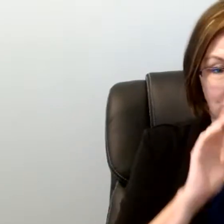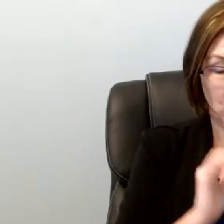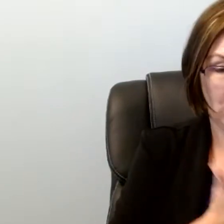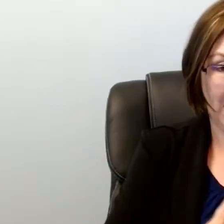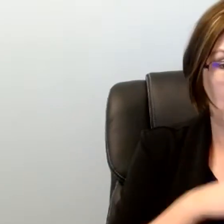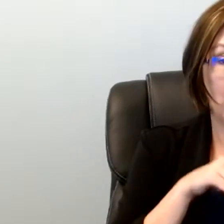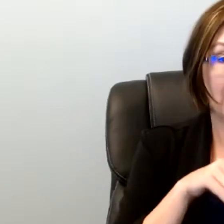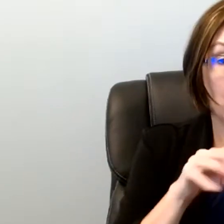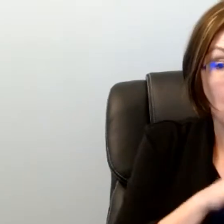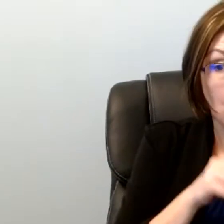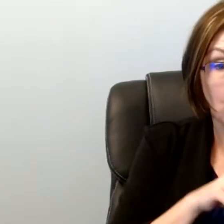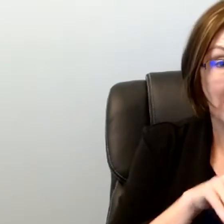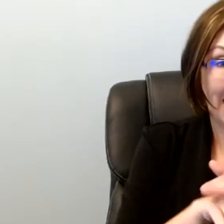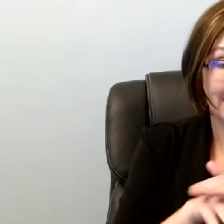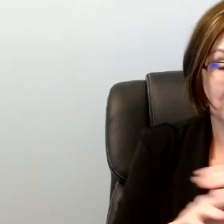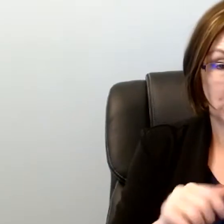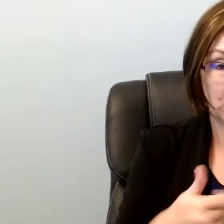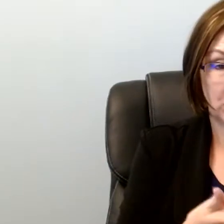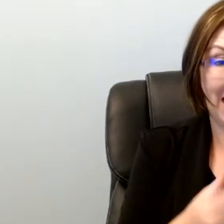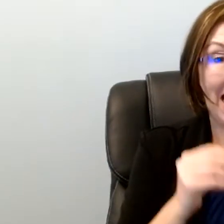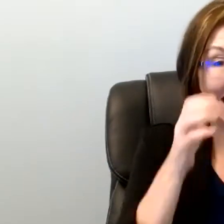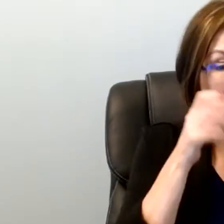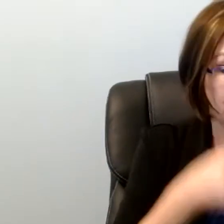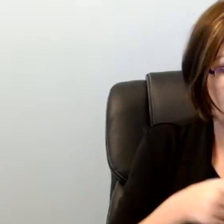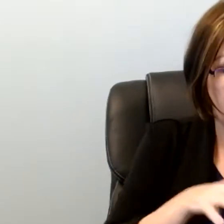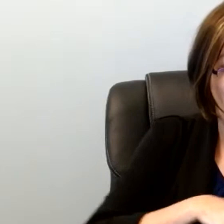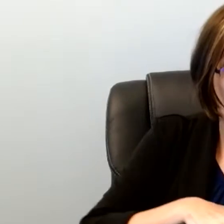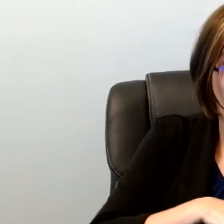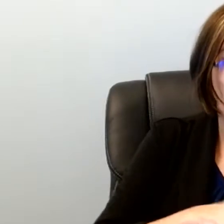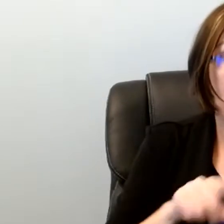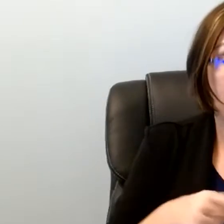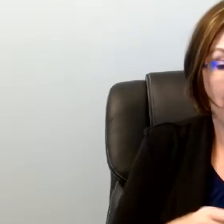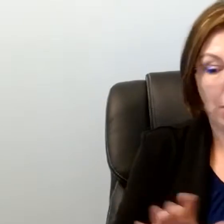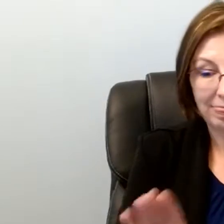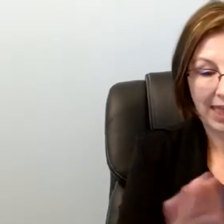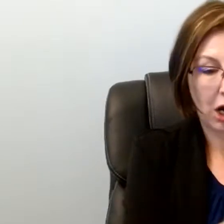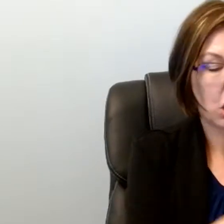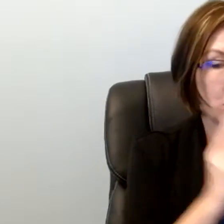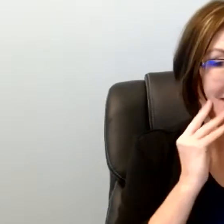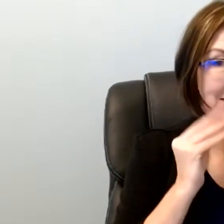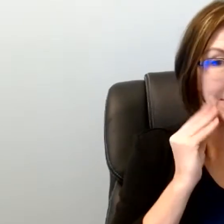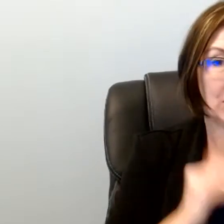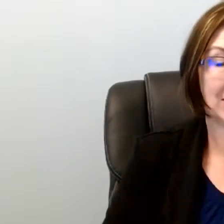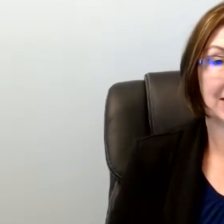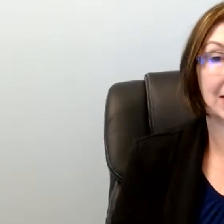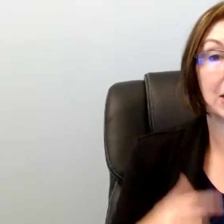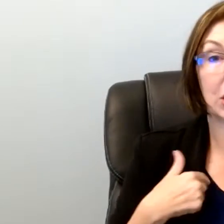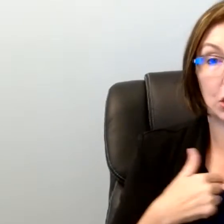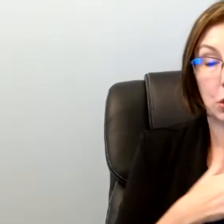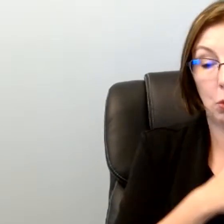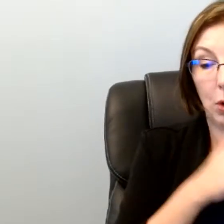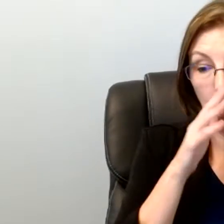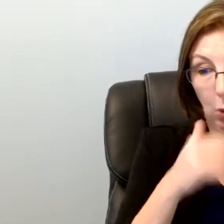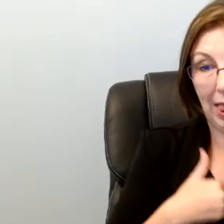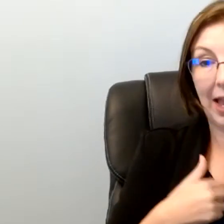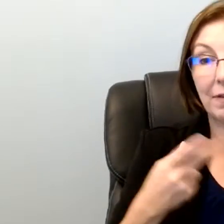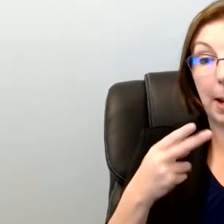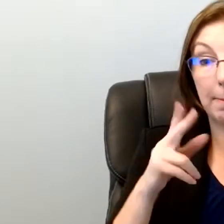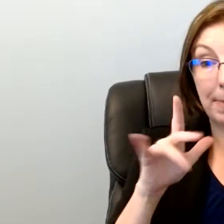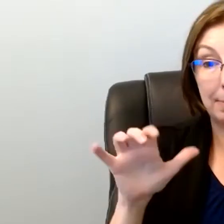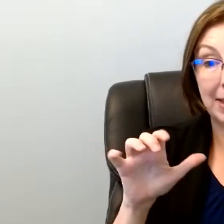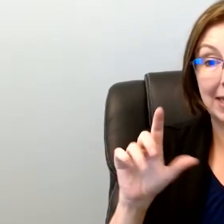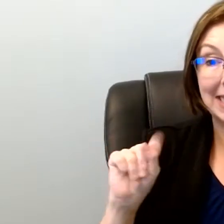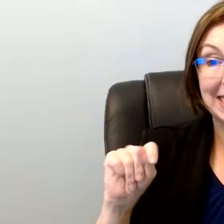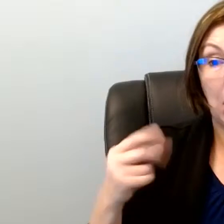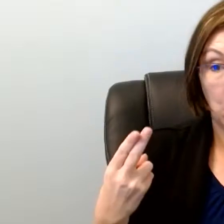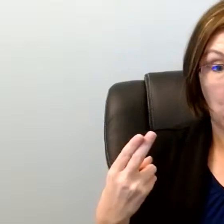challenges and to hear directly from our residents with disabilities about their experiences. We will be holding a public town hall on the